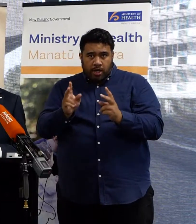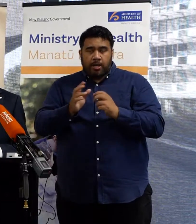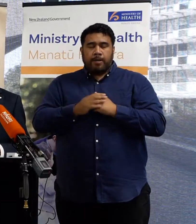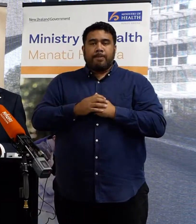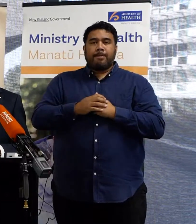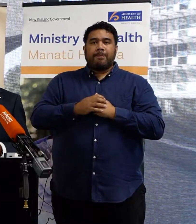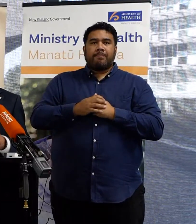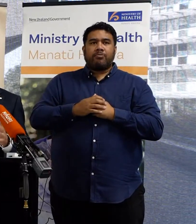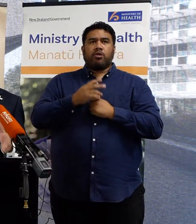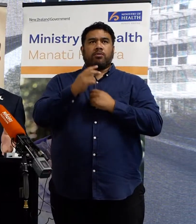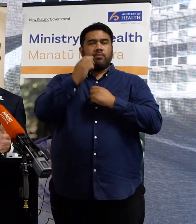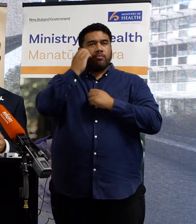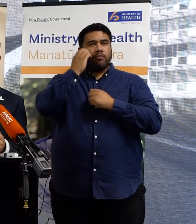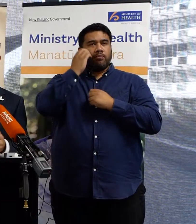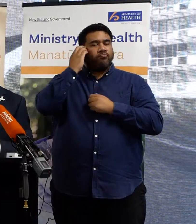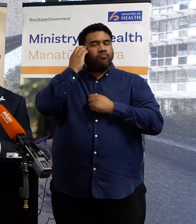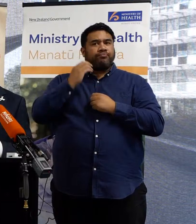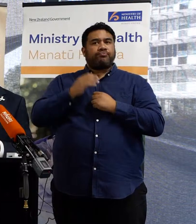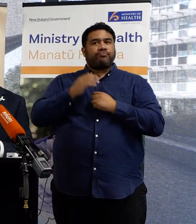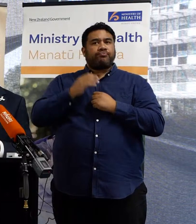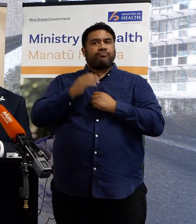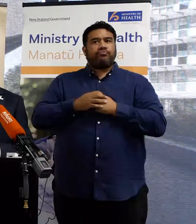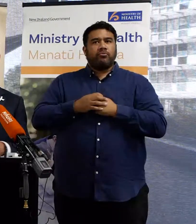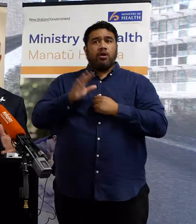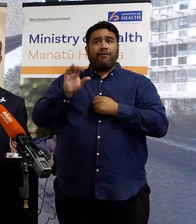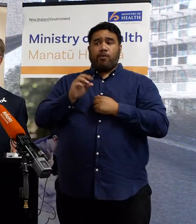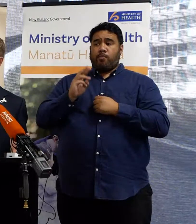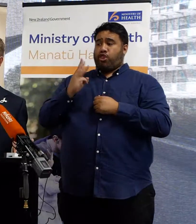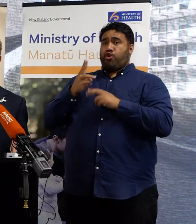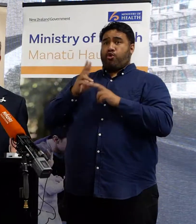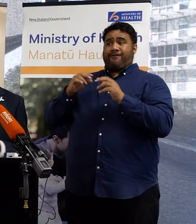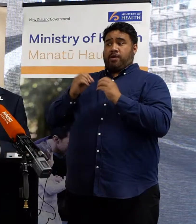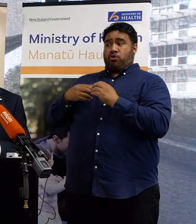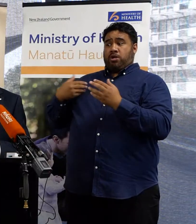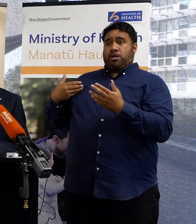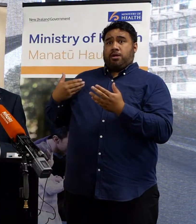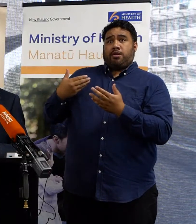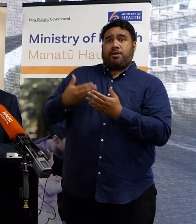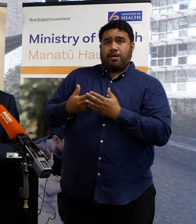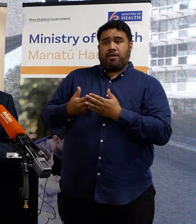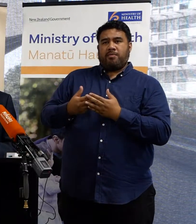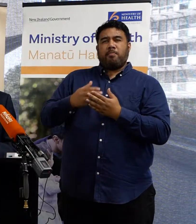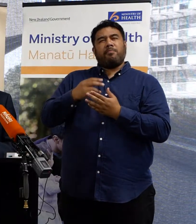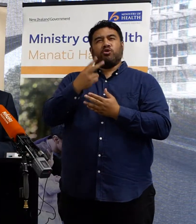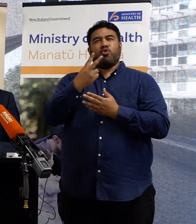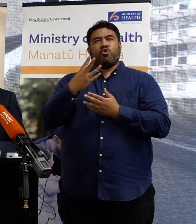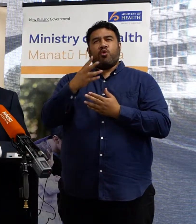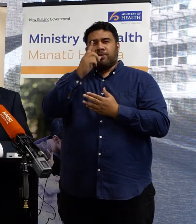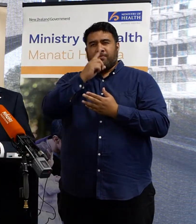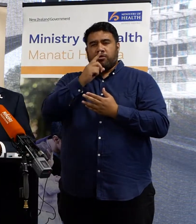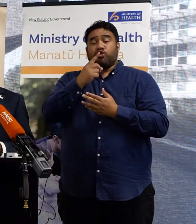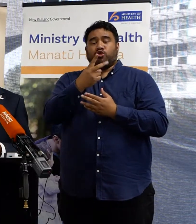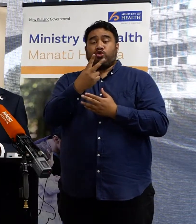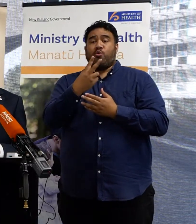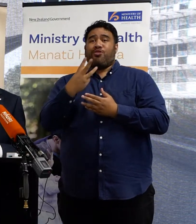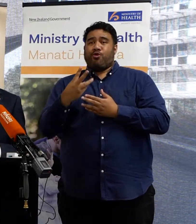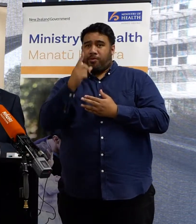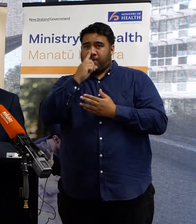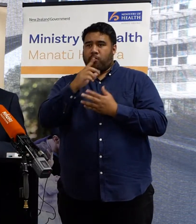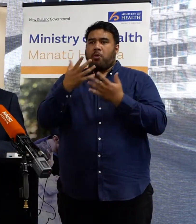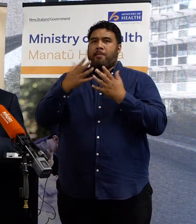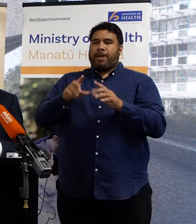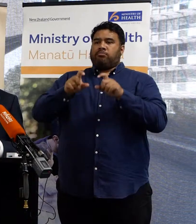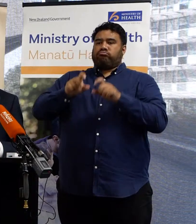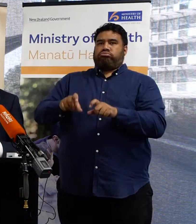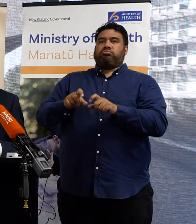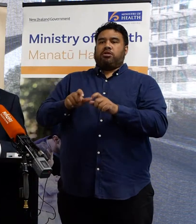those people, about 2/3 of the people who have come in since the 3rd of February have now finished their 14-day self-isolation period. We still have over